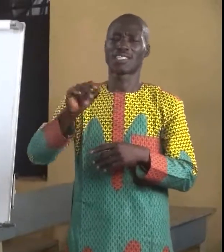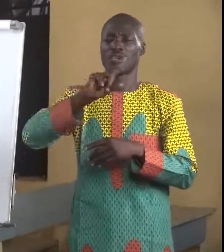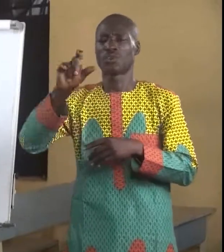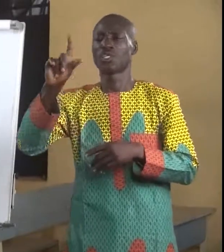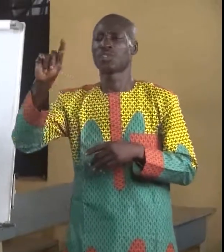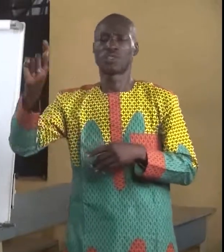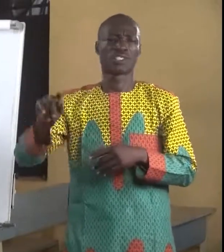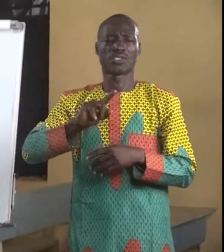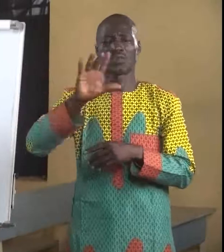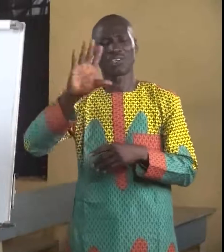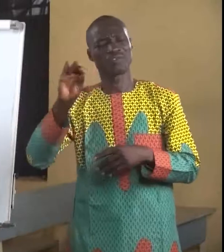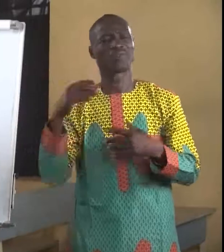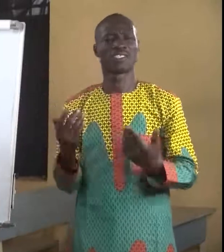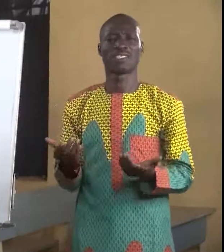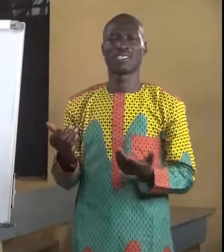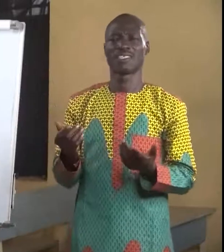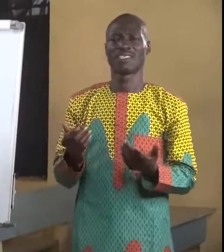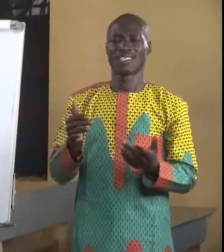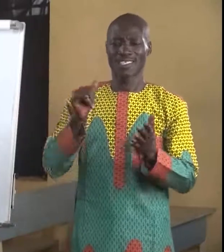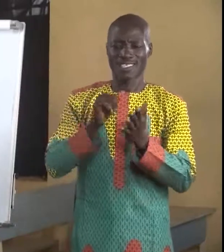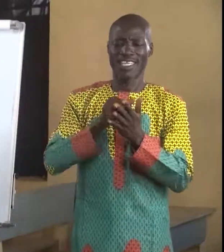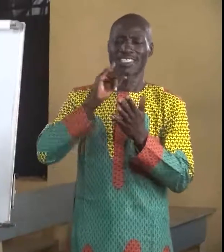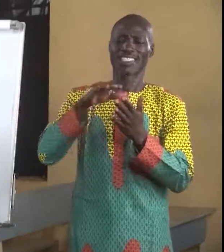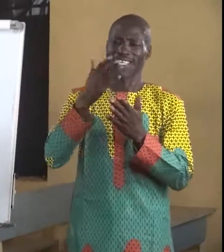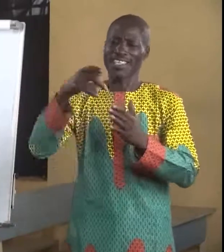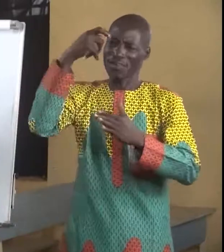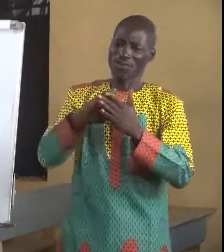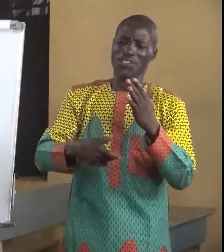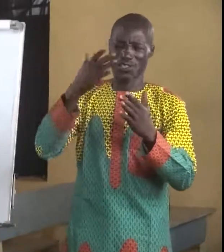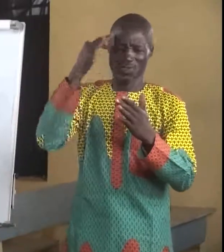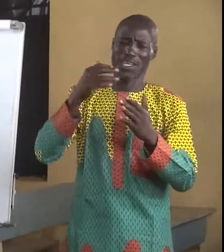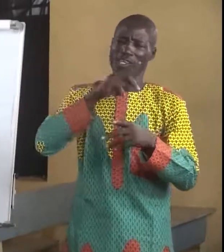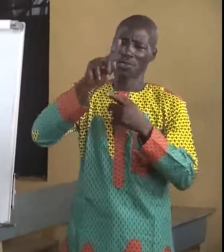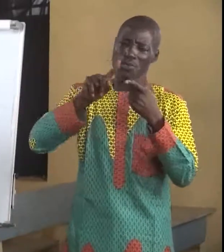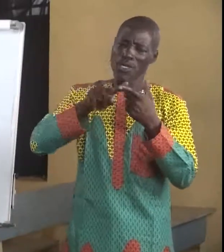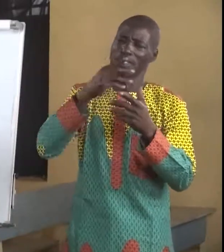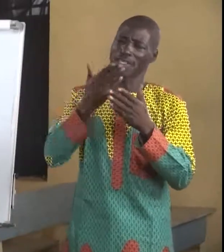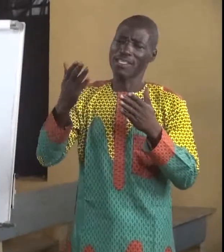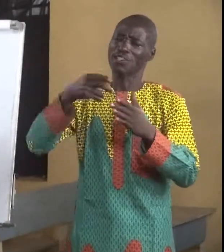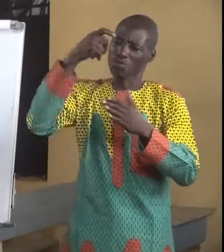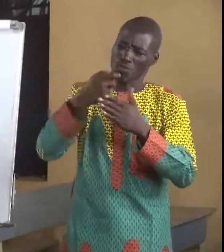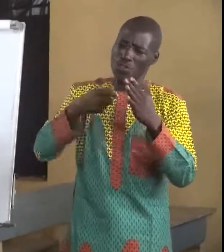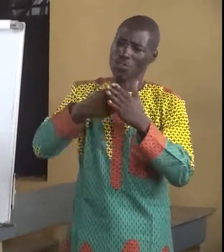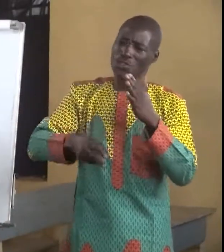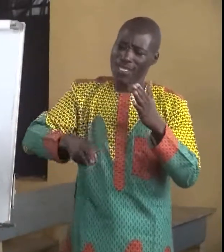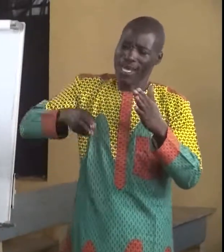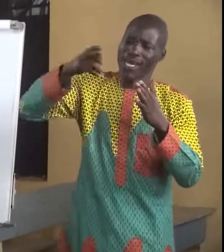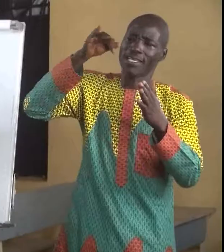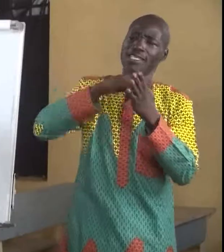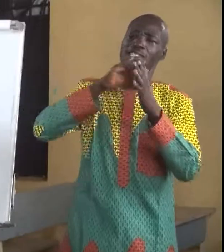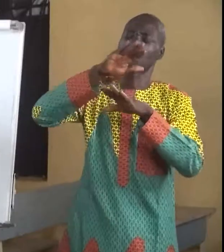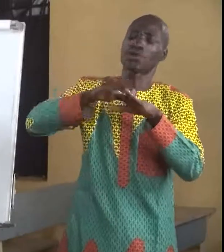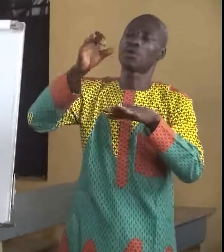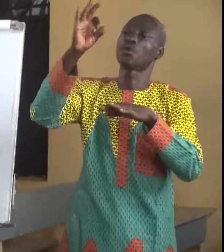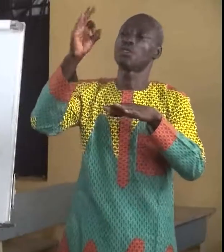120 naira. That is from the factory. Why retailers sell for 150 naira? That is inflation. So